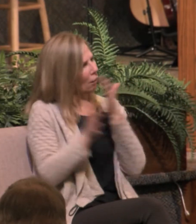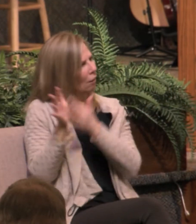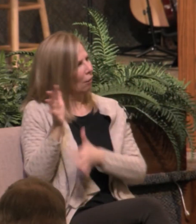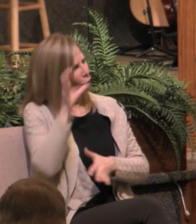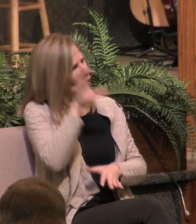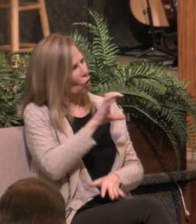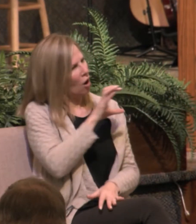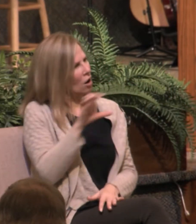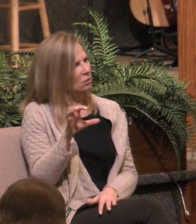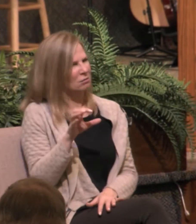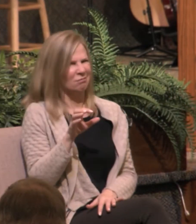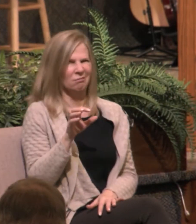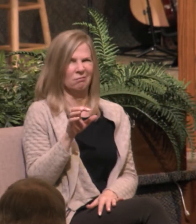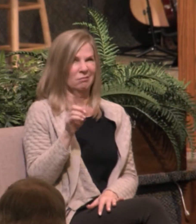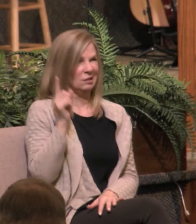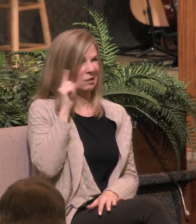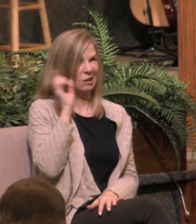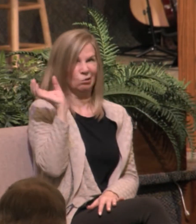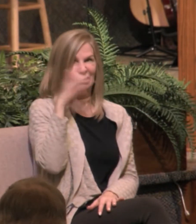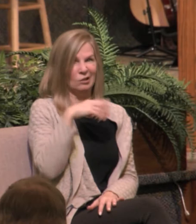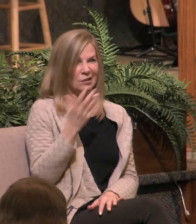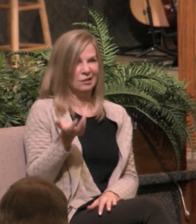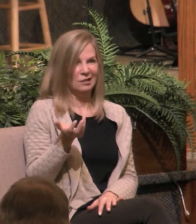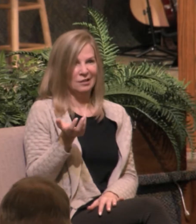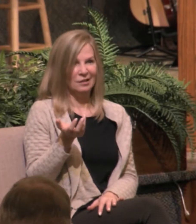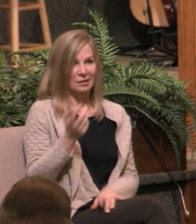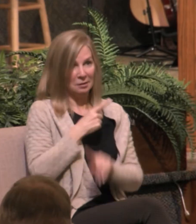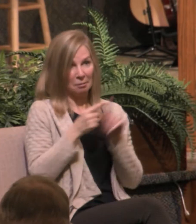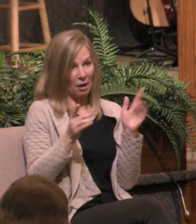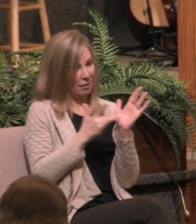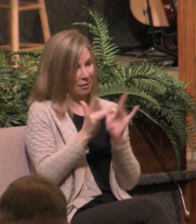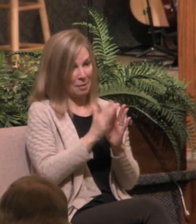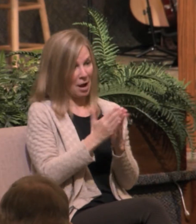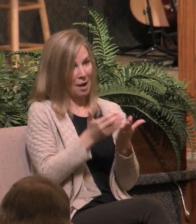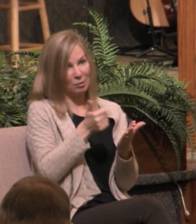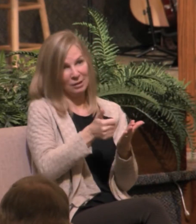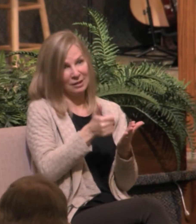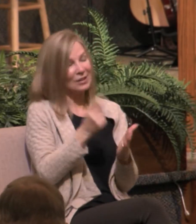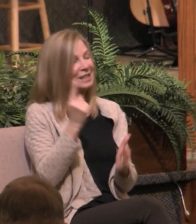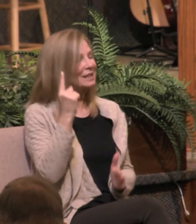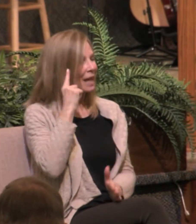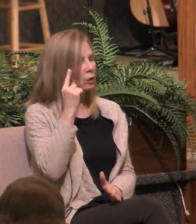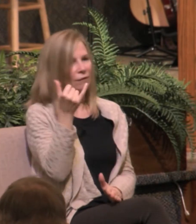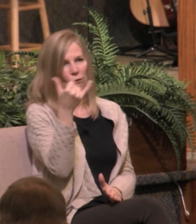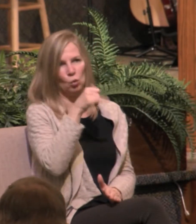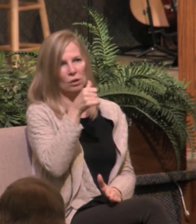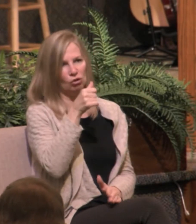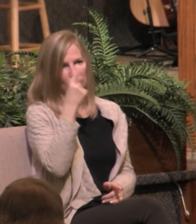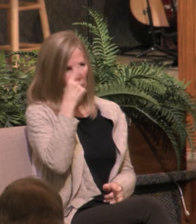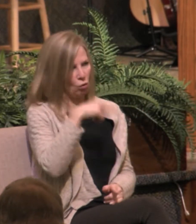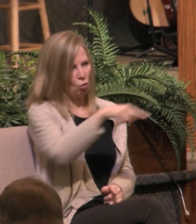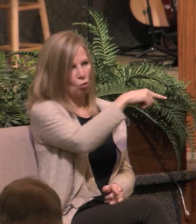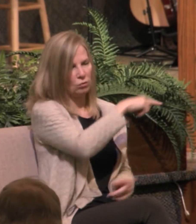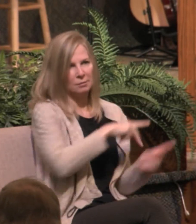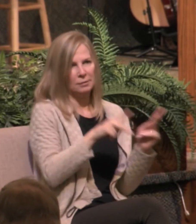The Bible says the word of the cross is foolishness to those who are perishing.